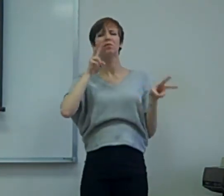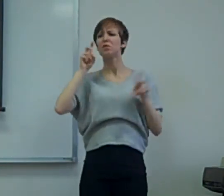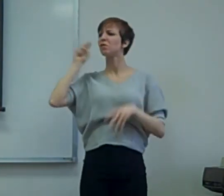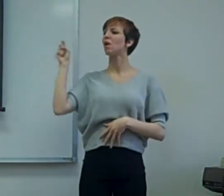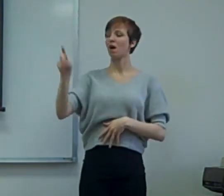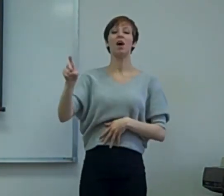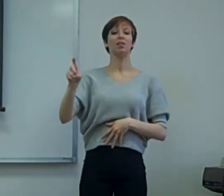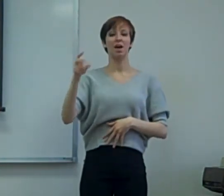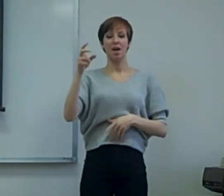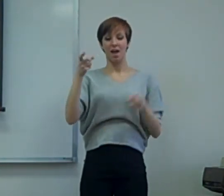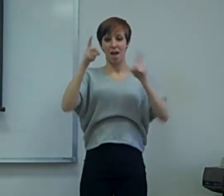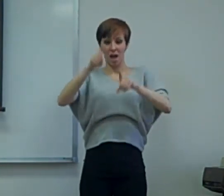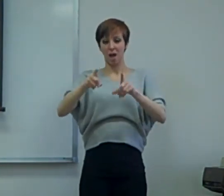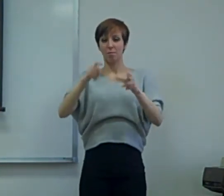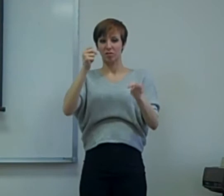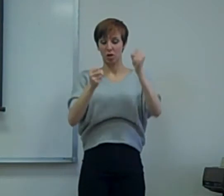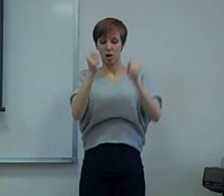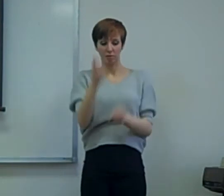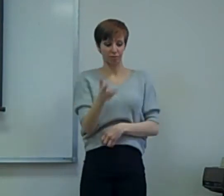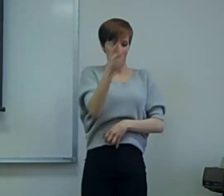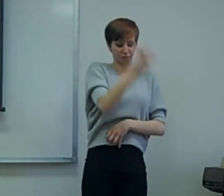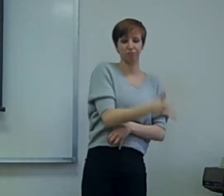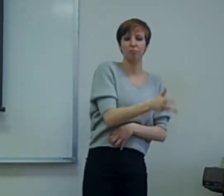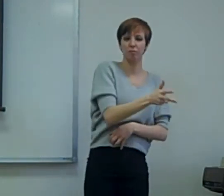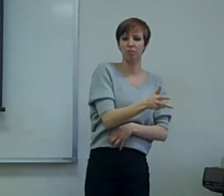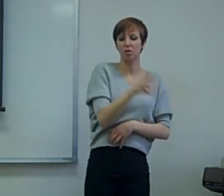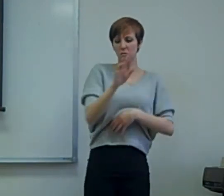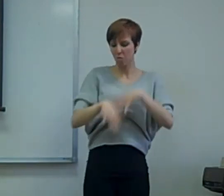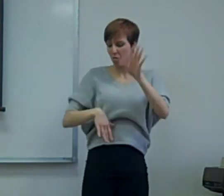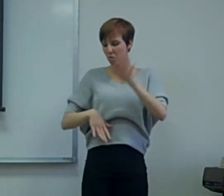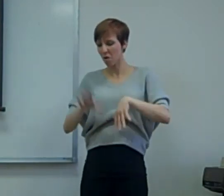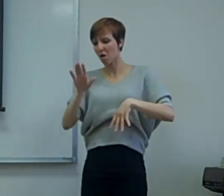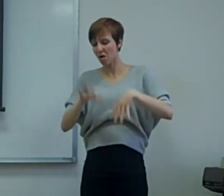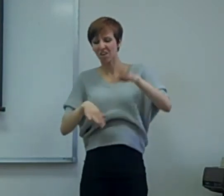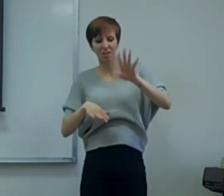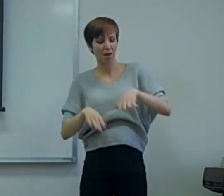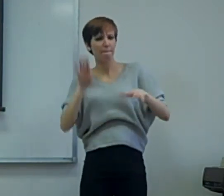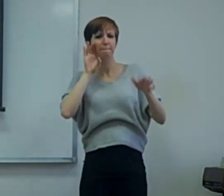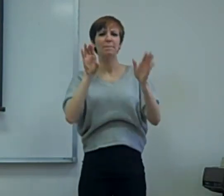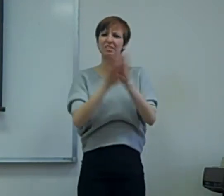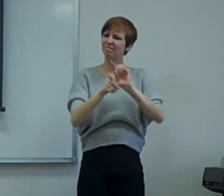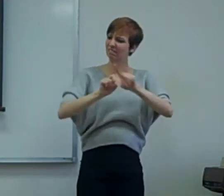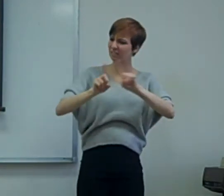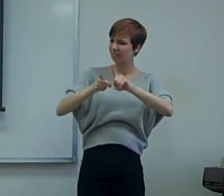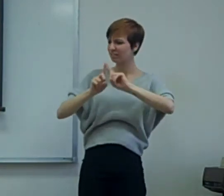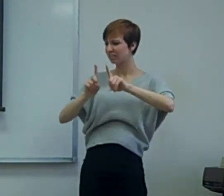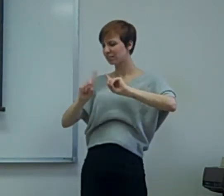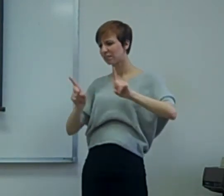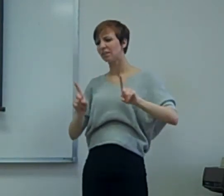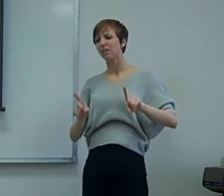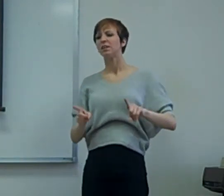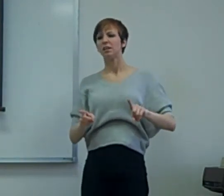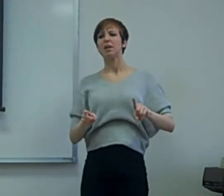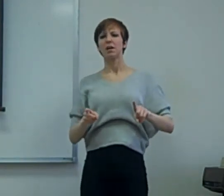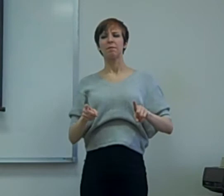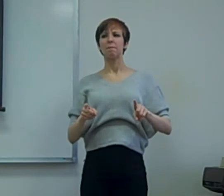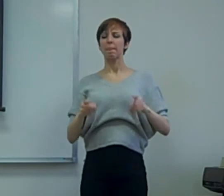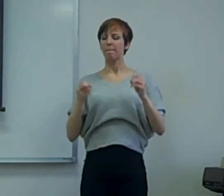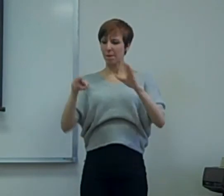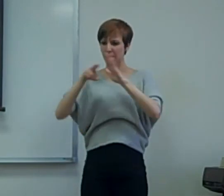I got out and I was walking along through this cemetery, and they had a lot of pictures of the people who had been buried there. And I found this really